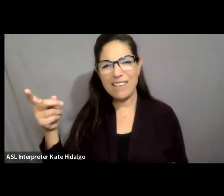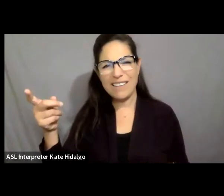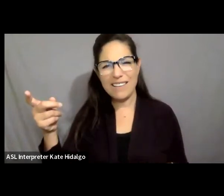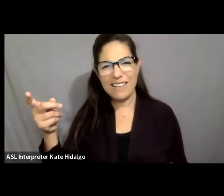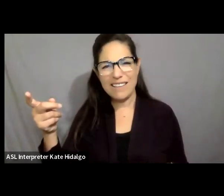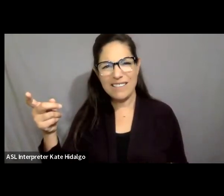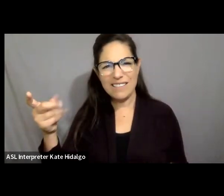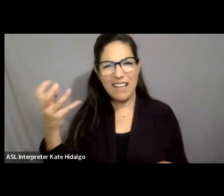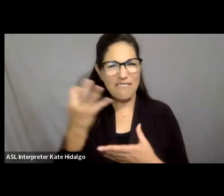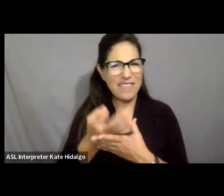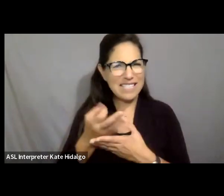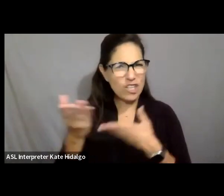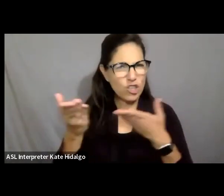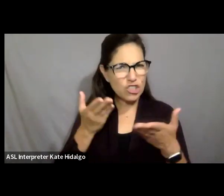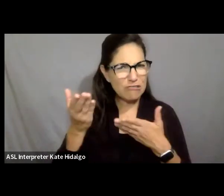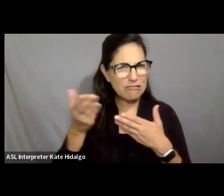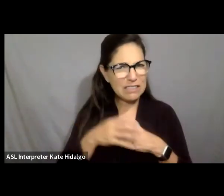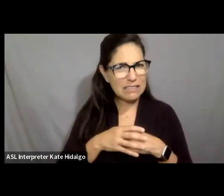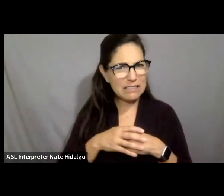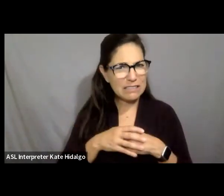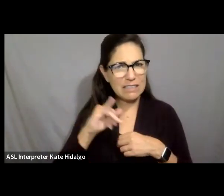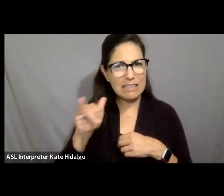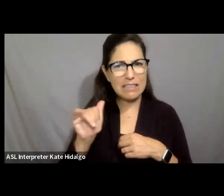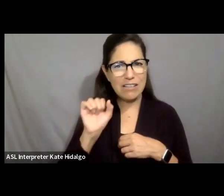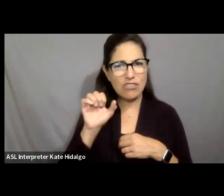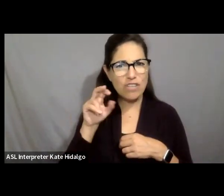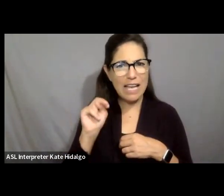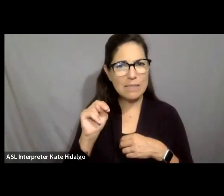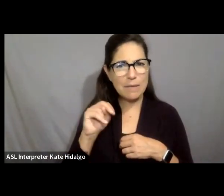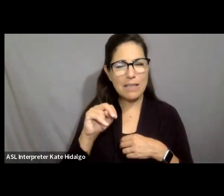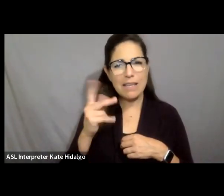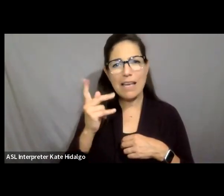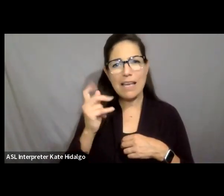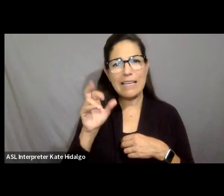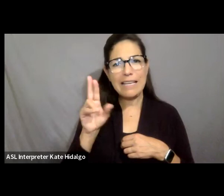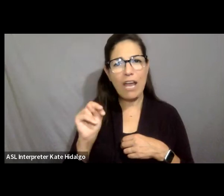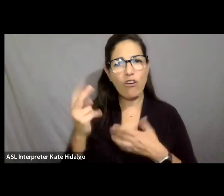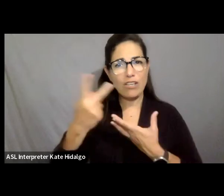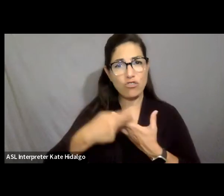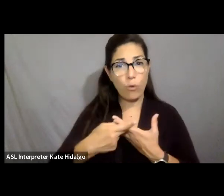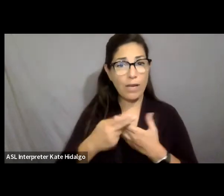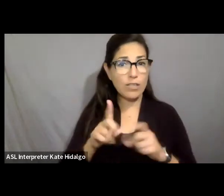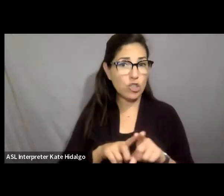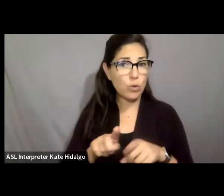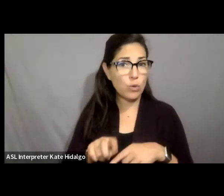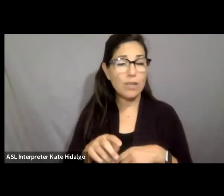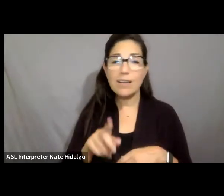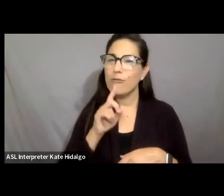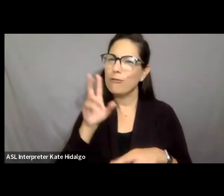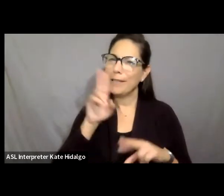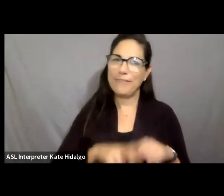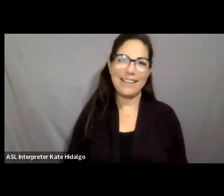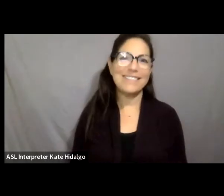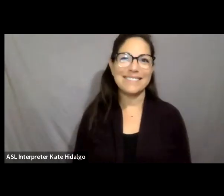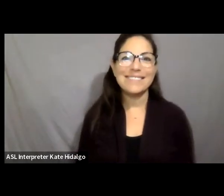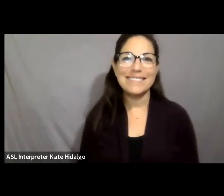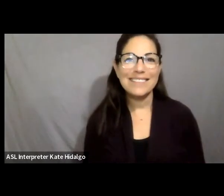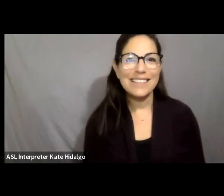fiscal services. Jasmine and Karen were with us as well. So that was really fun.